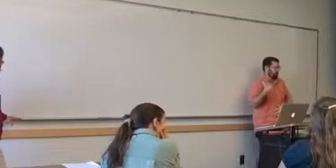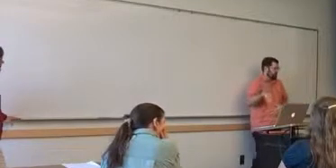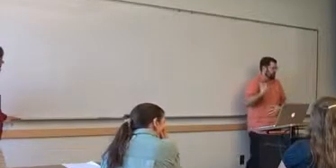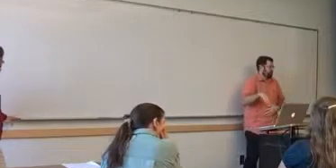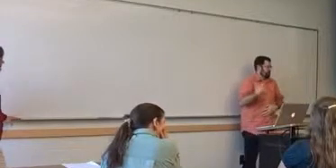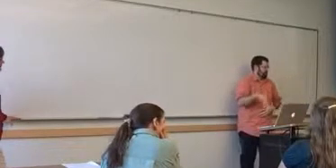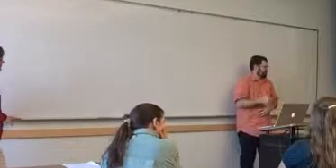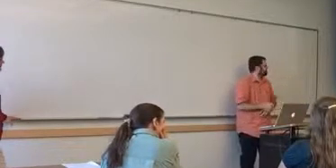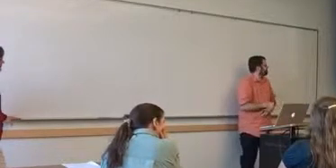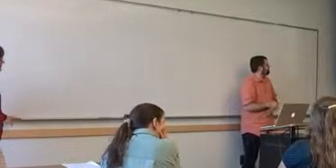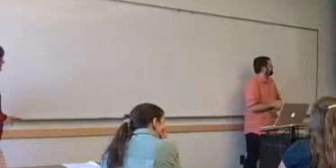really boring.